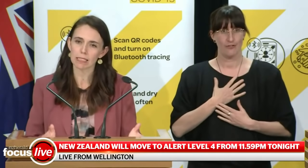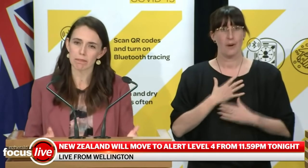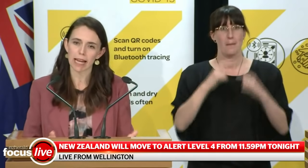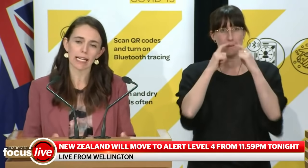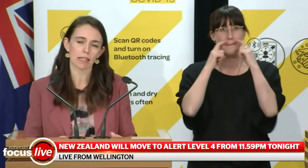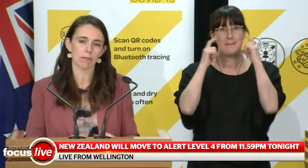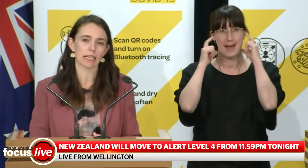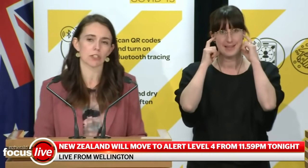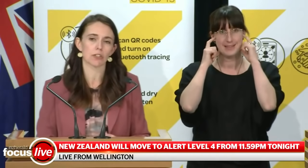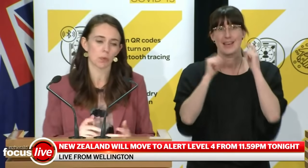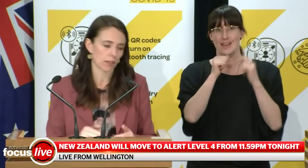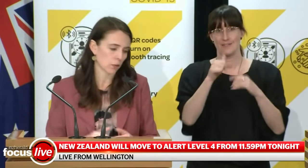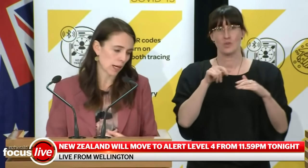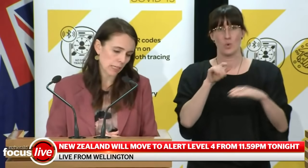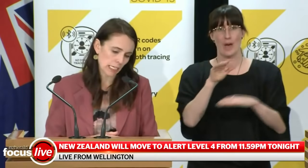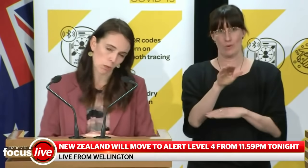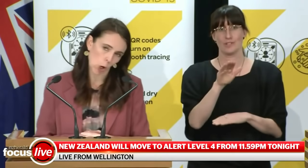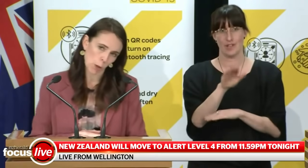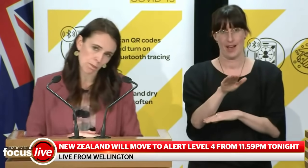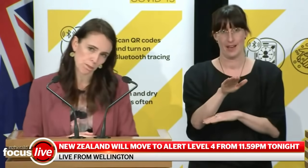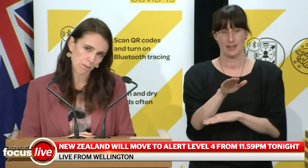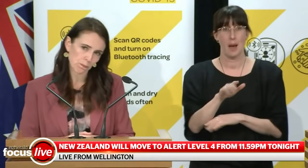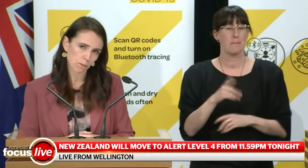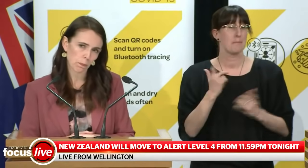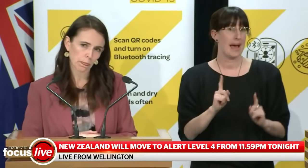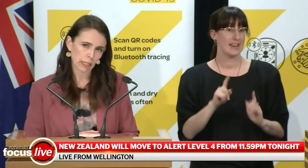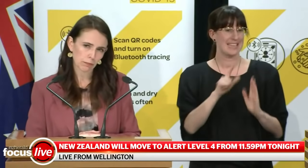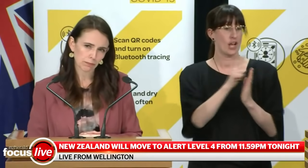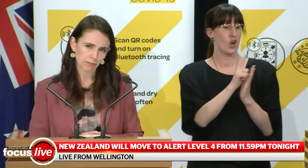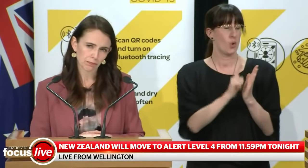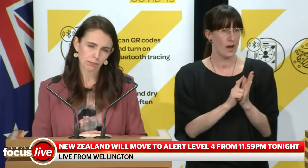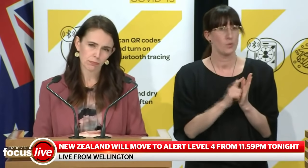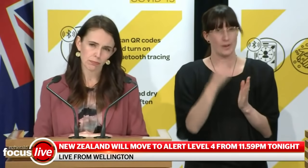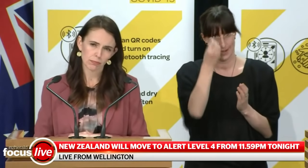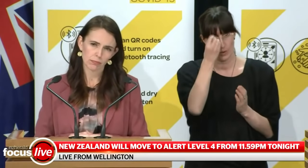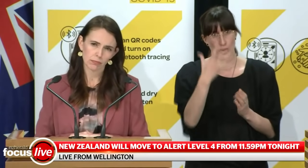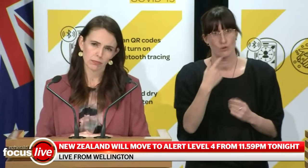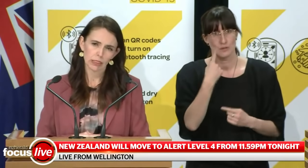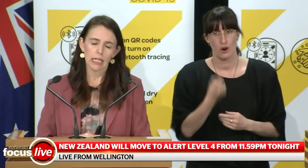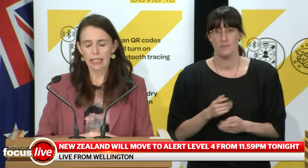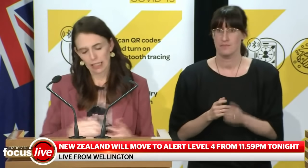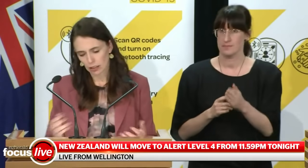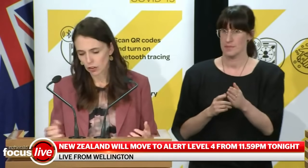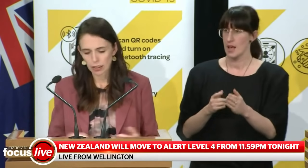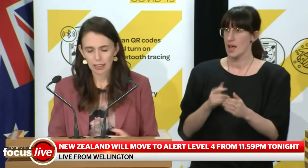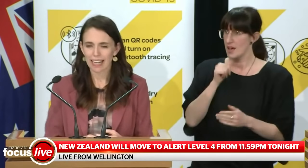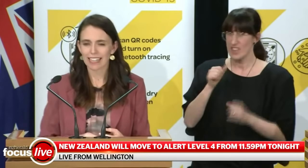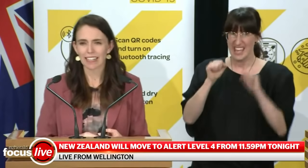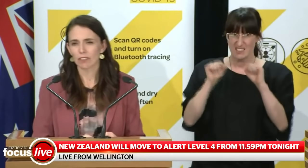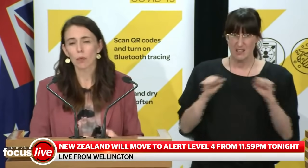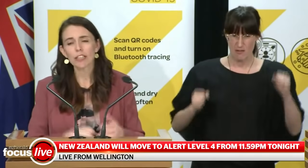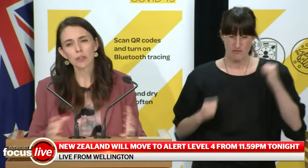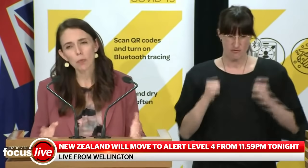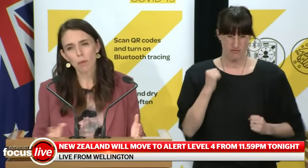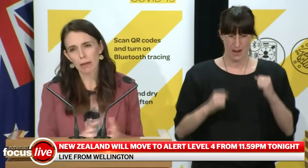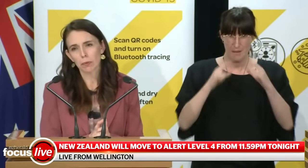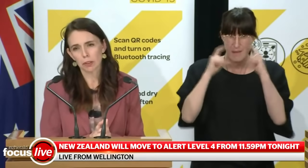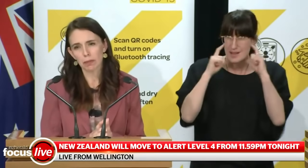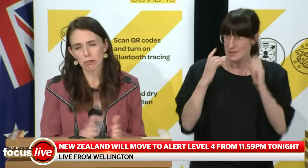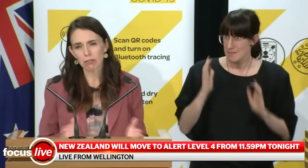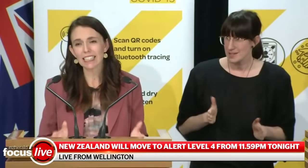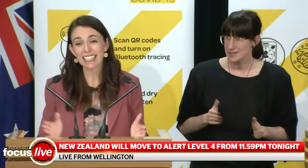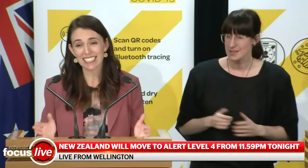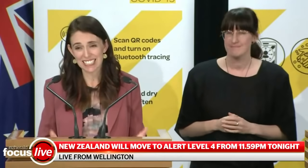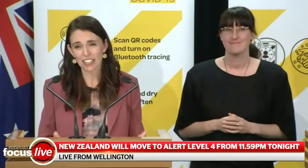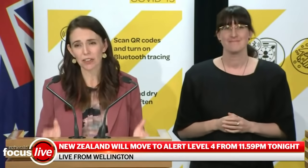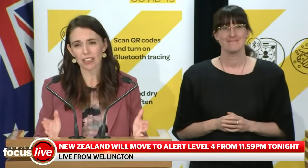it comes to mandated mask use, we'll give you an update tomorrow. To be fair, does that include while people are exercising outdoors? Yeah, look, again, we do want people to